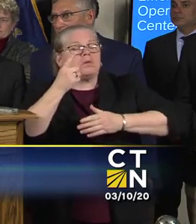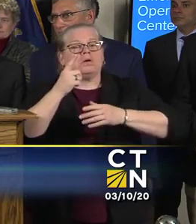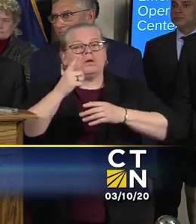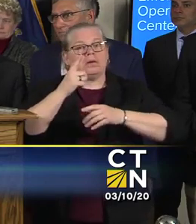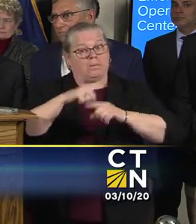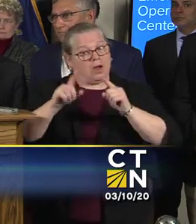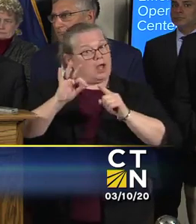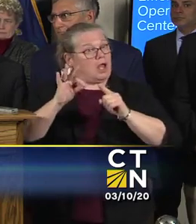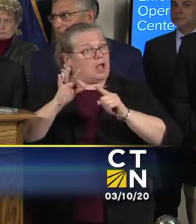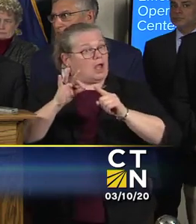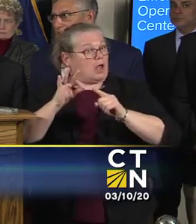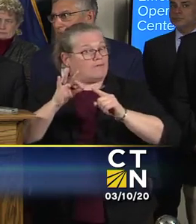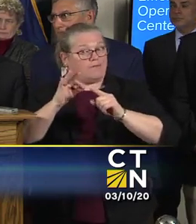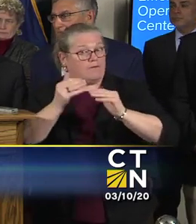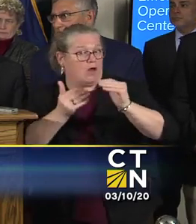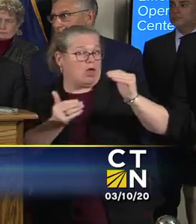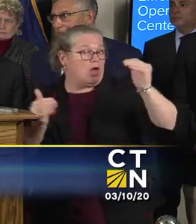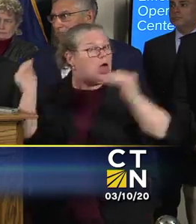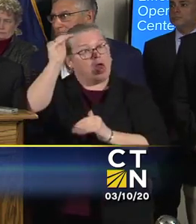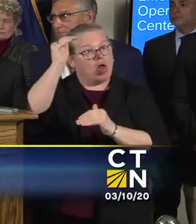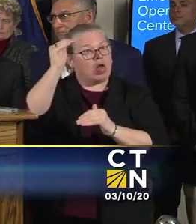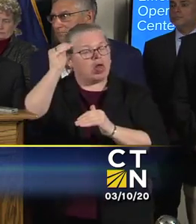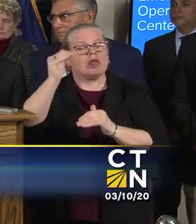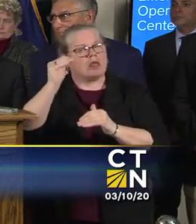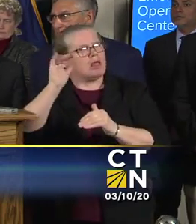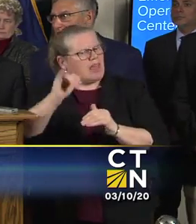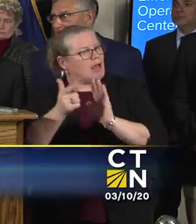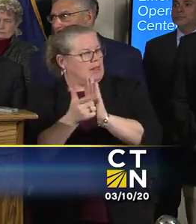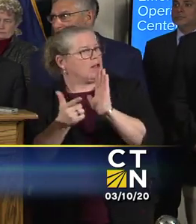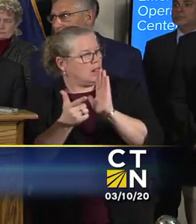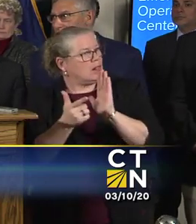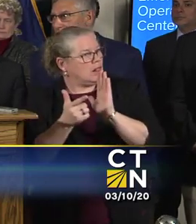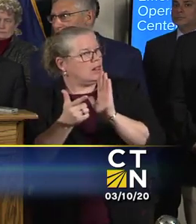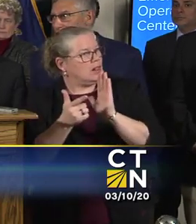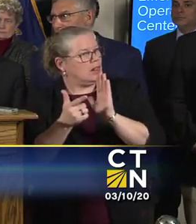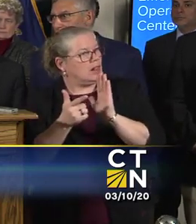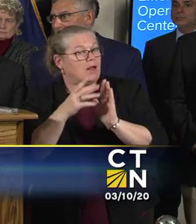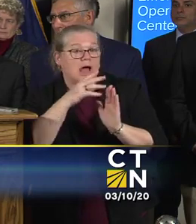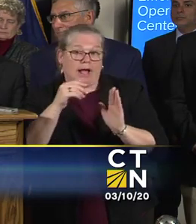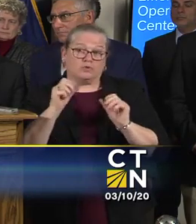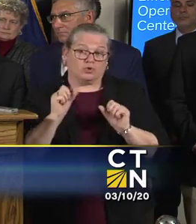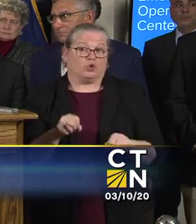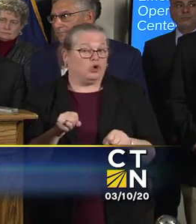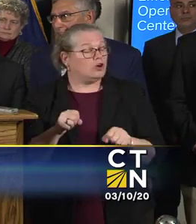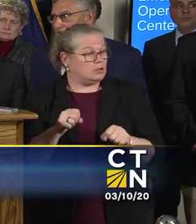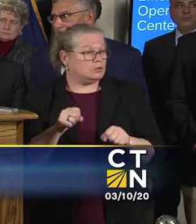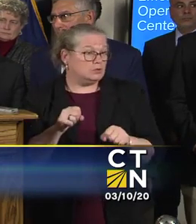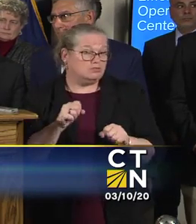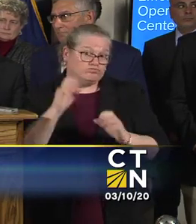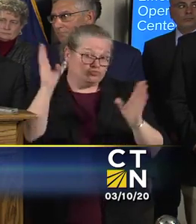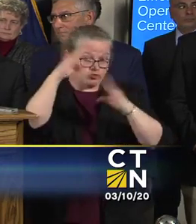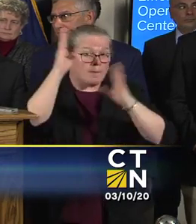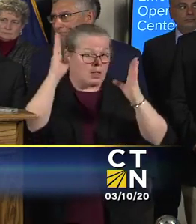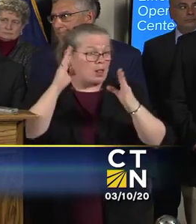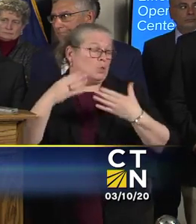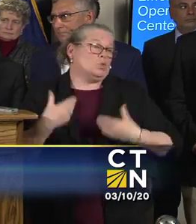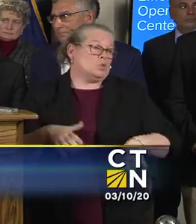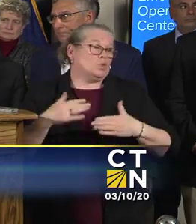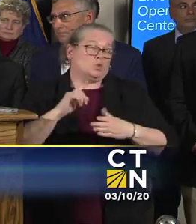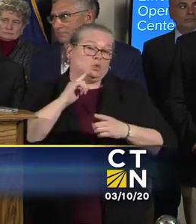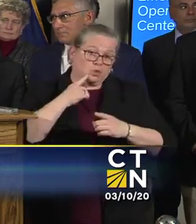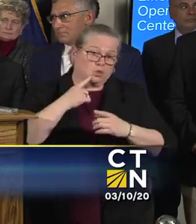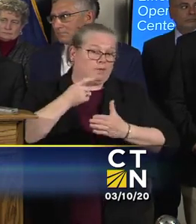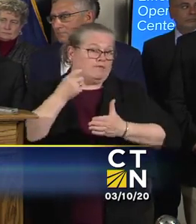And if you do that, you could be committing a crime and be at risk for serious fines and